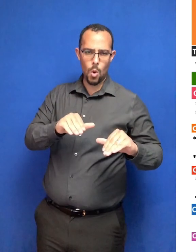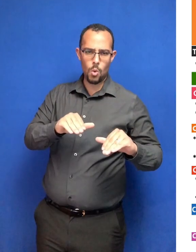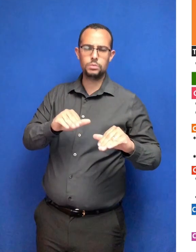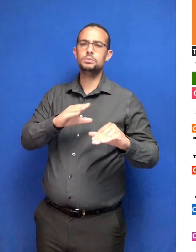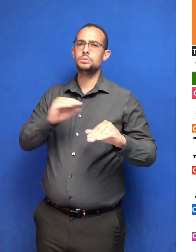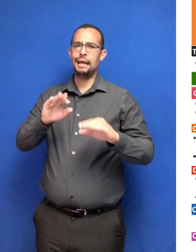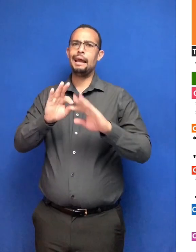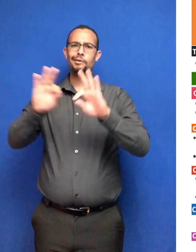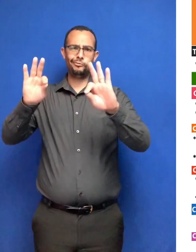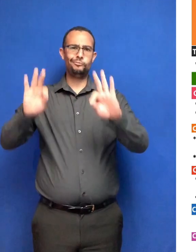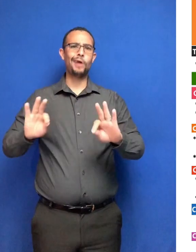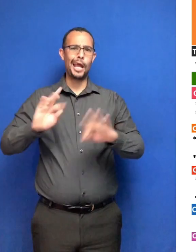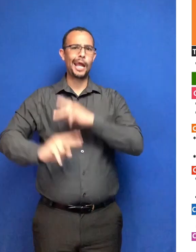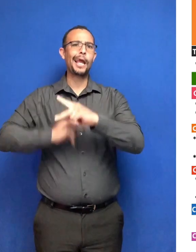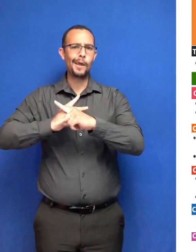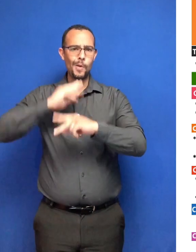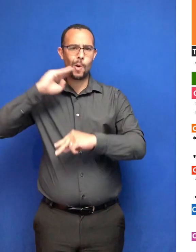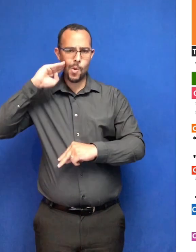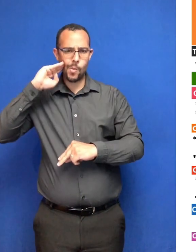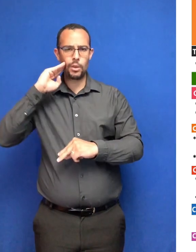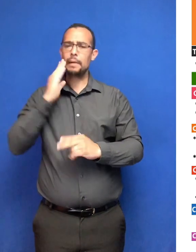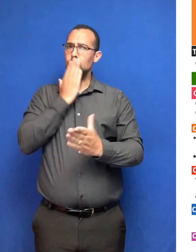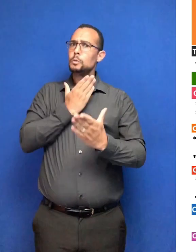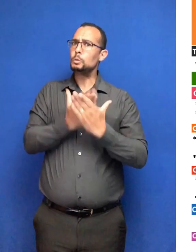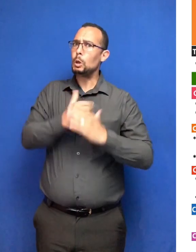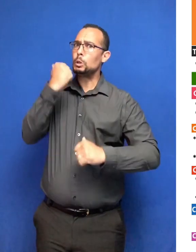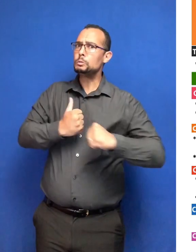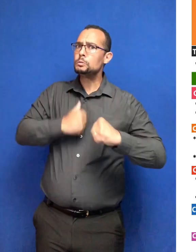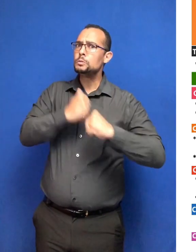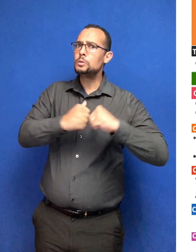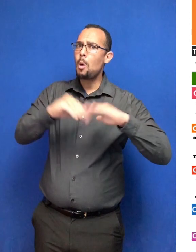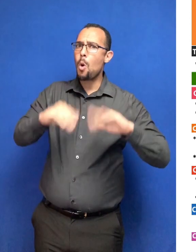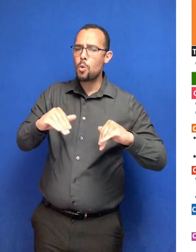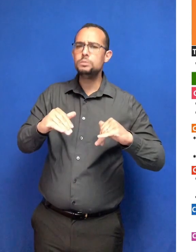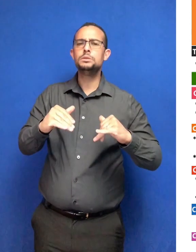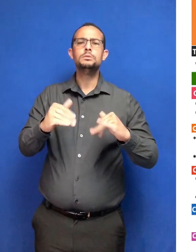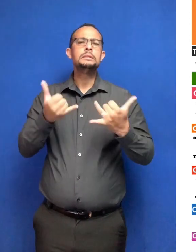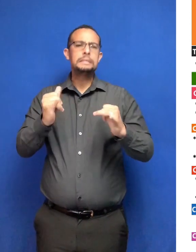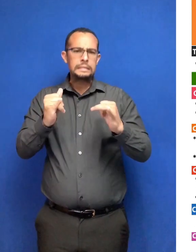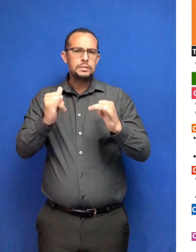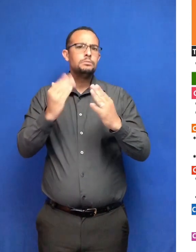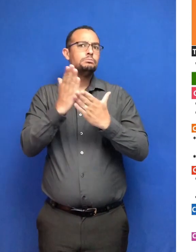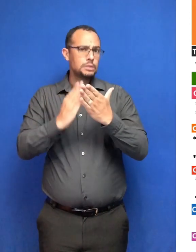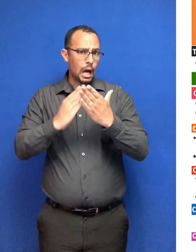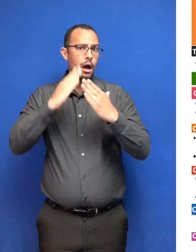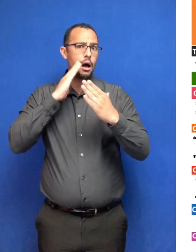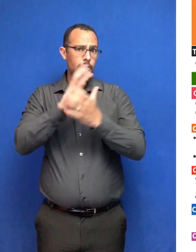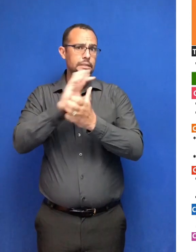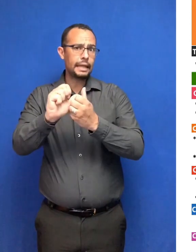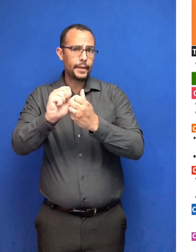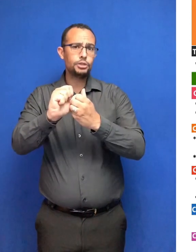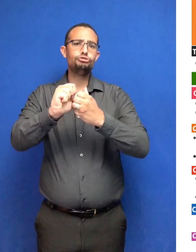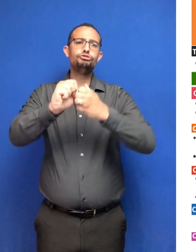Well-constructed homes would have less damage, but still you would be expecting to have damage to shingles, sidings,